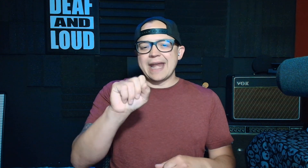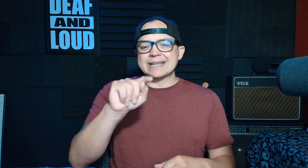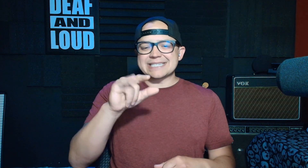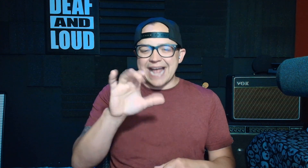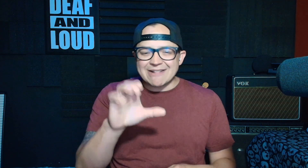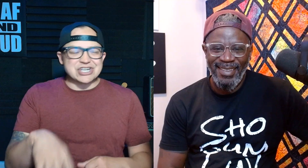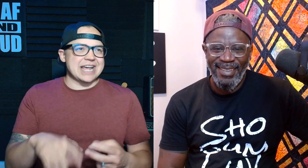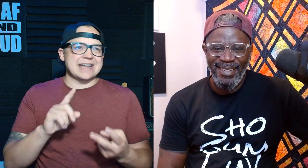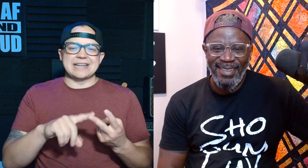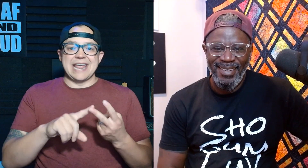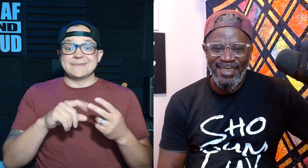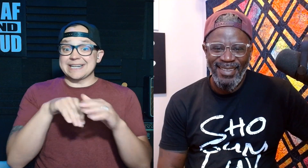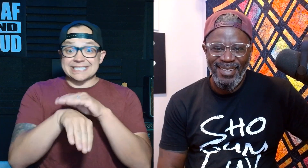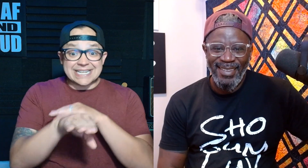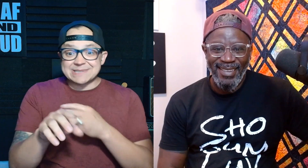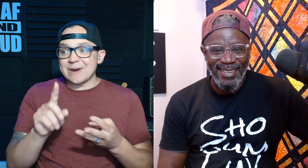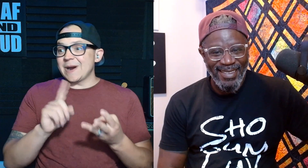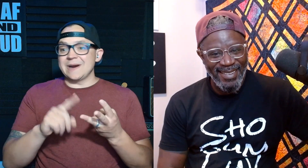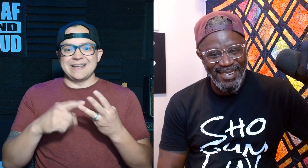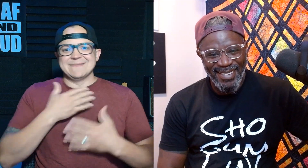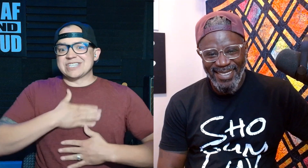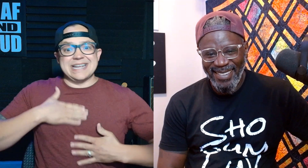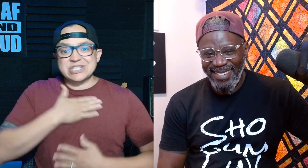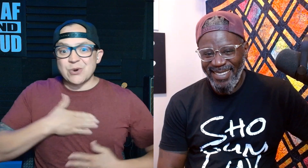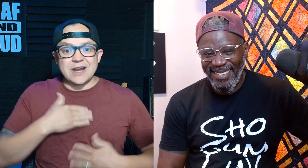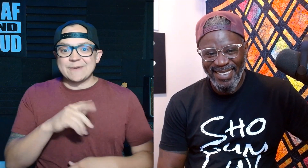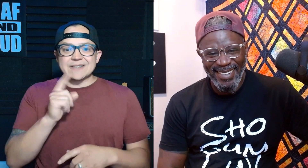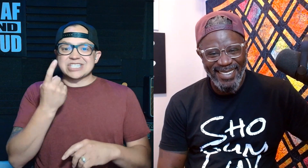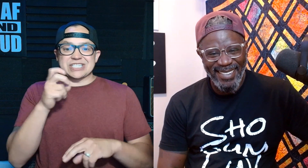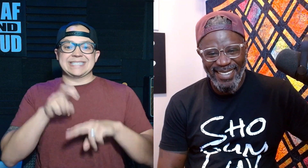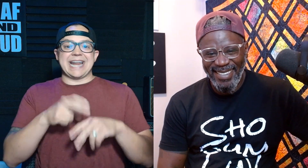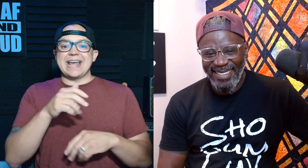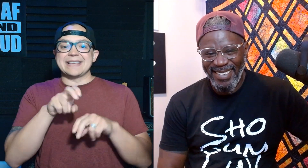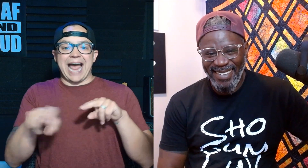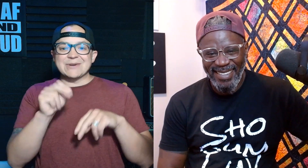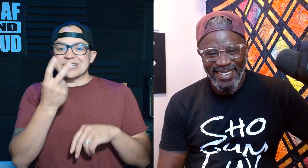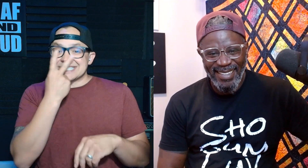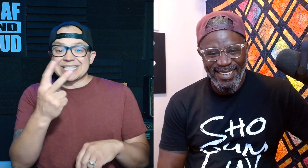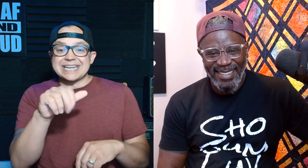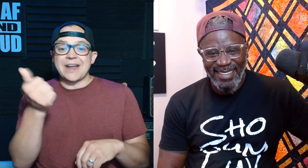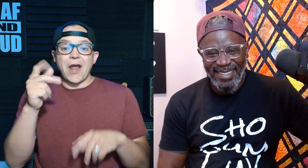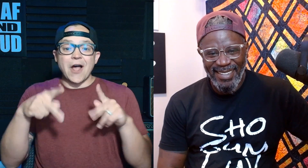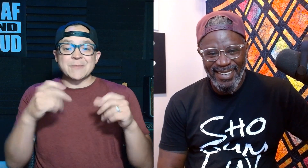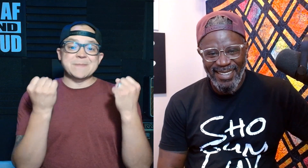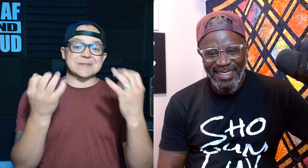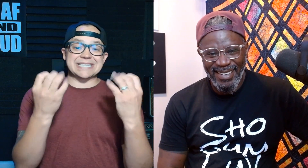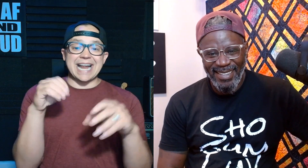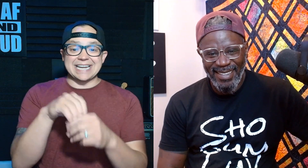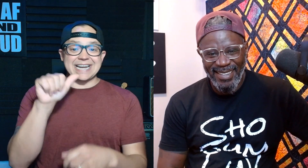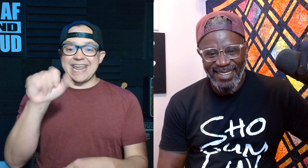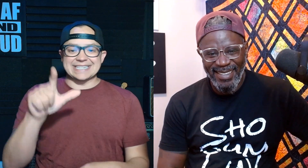really nostalgic. It was accessible. It was enjoyable to just sit on the couch and see other